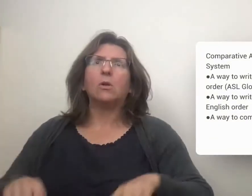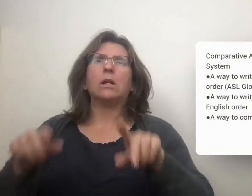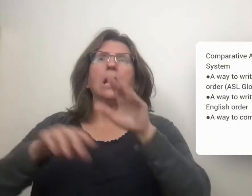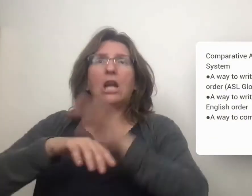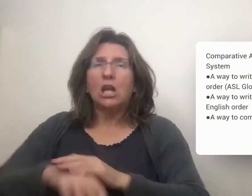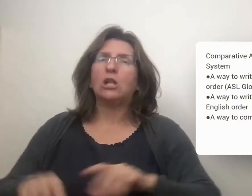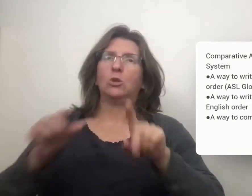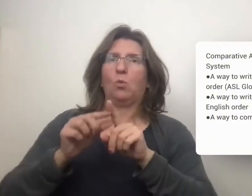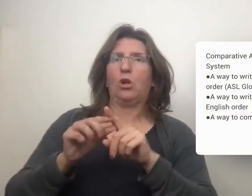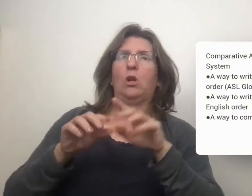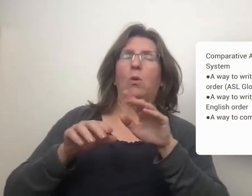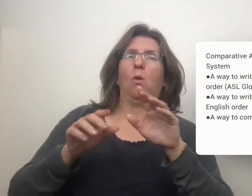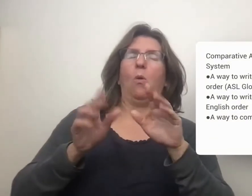written English,